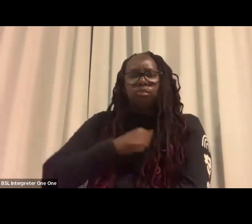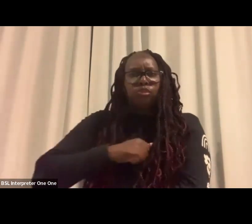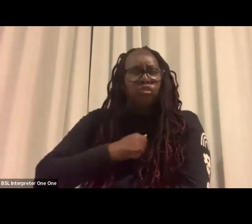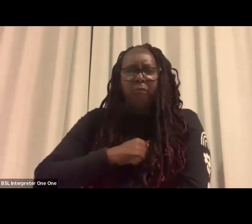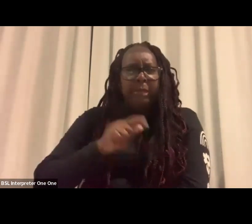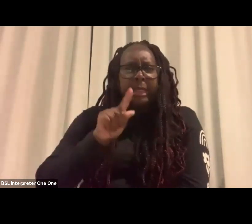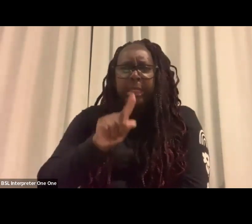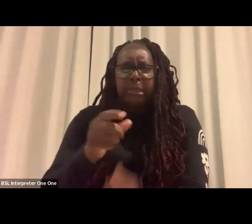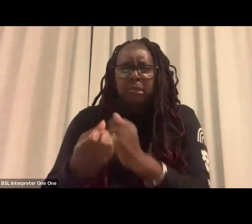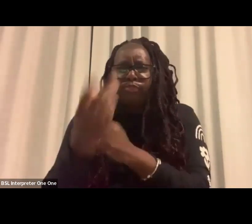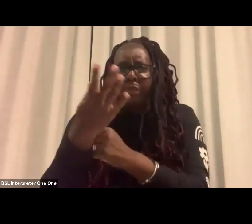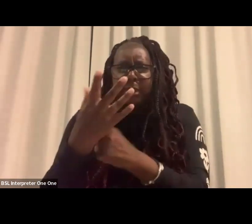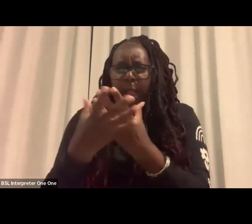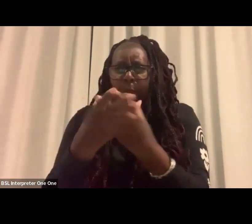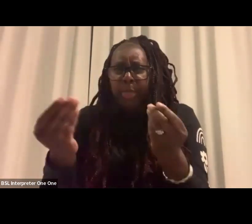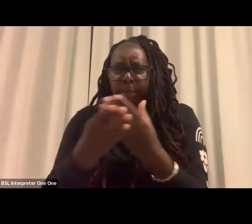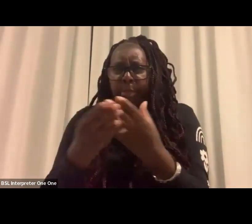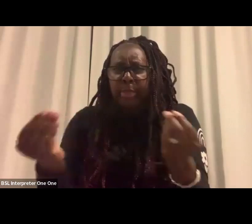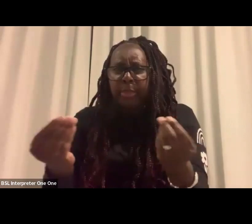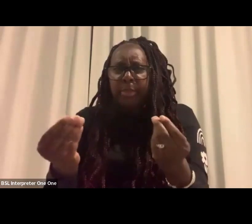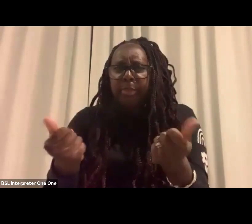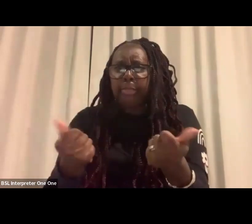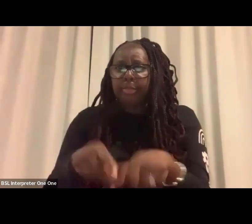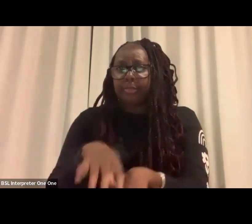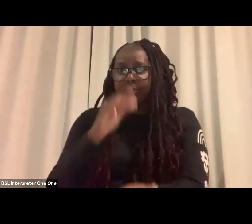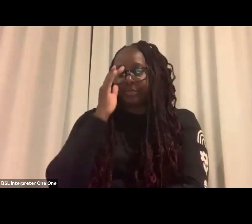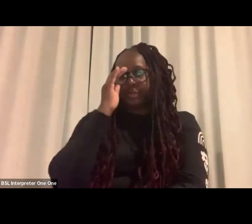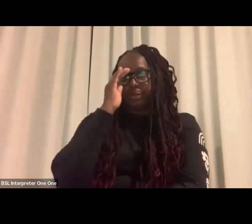think my screen is always, yes.